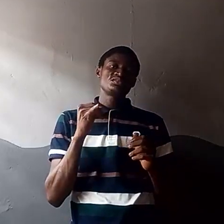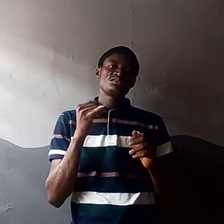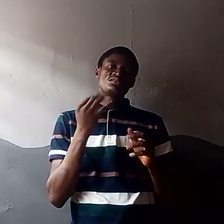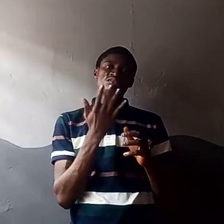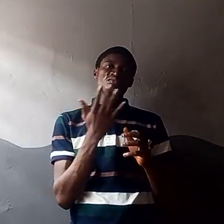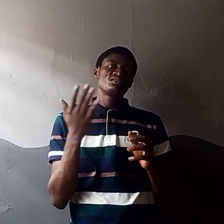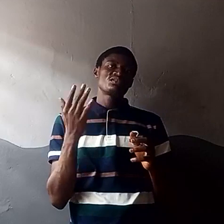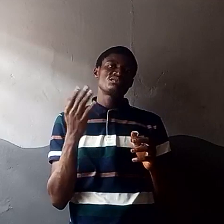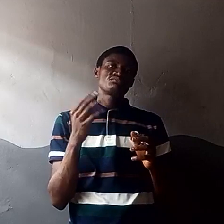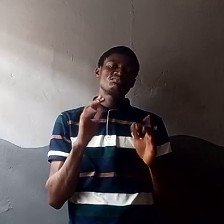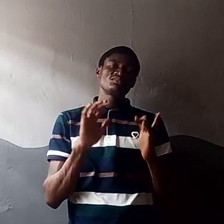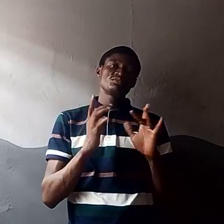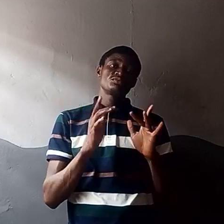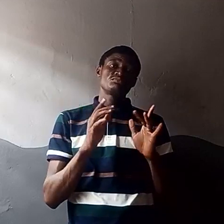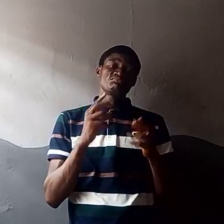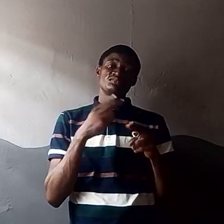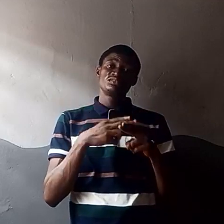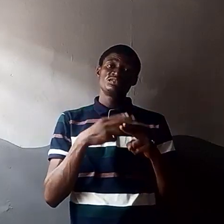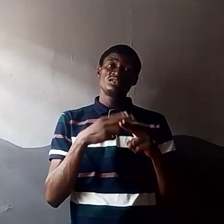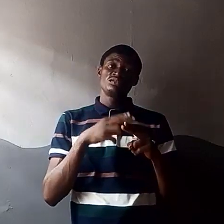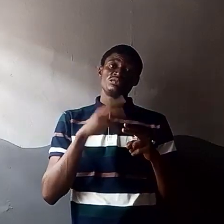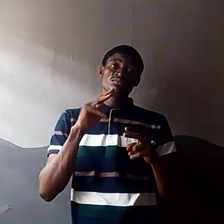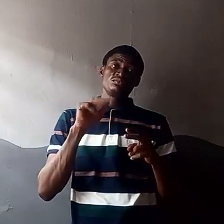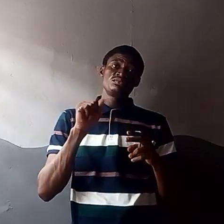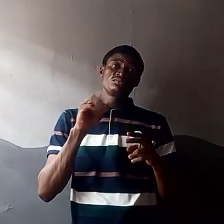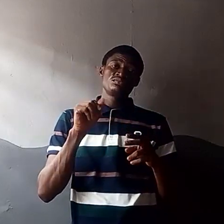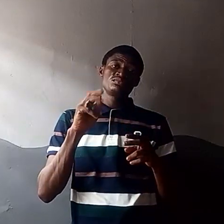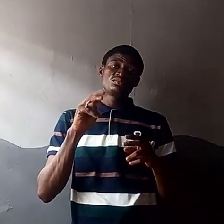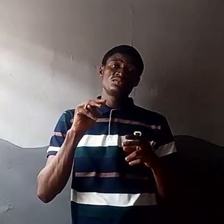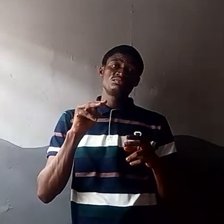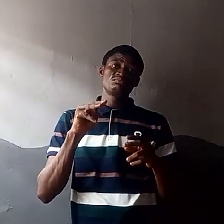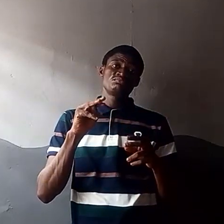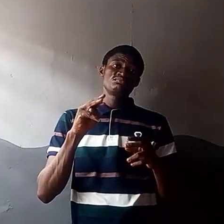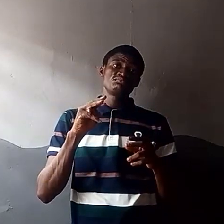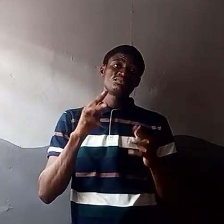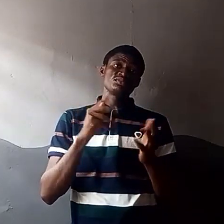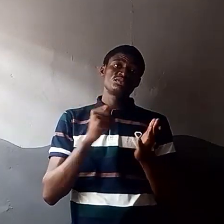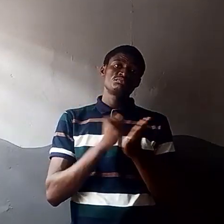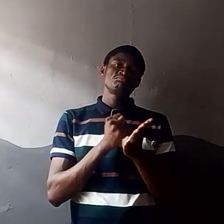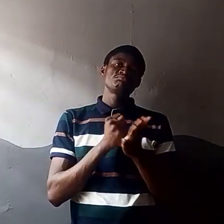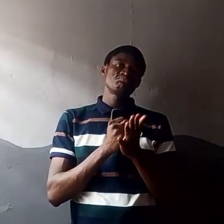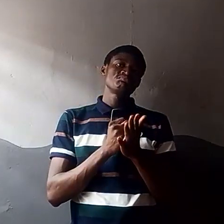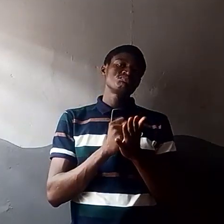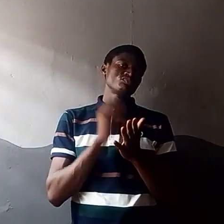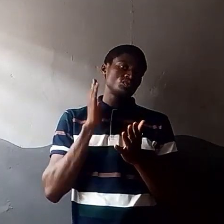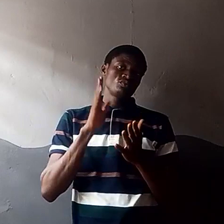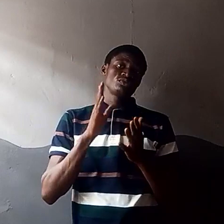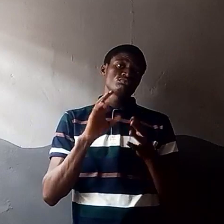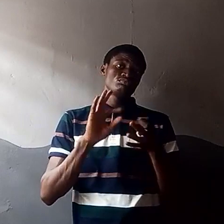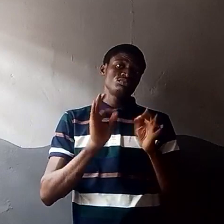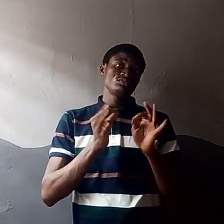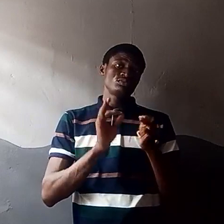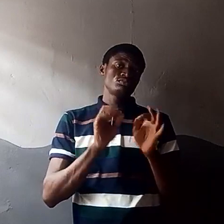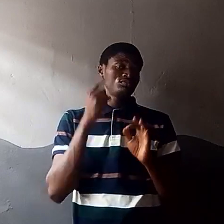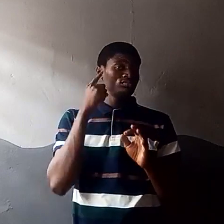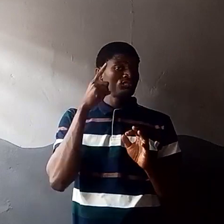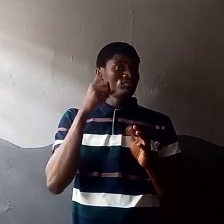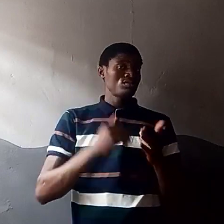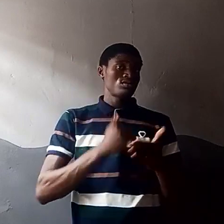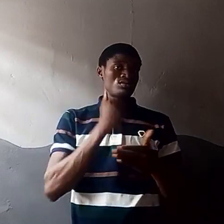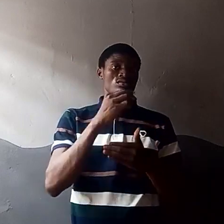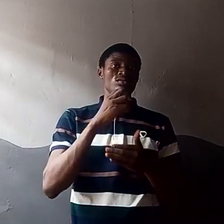Treasure. So we hope that as we all listen to the next speaker, we'll learn a lot. So joining me again